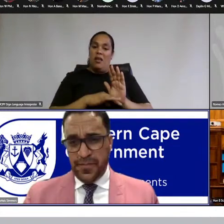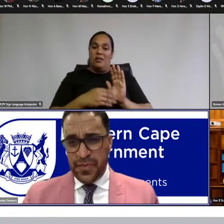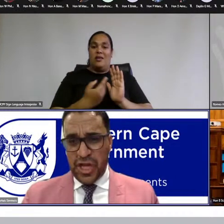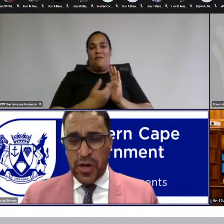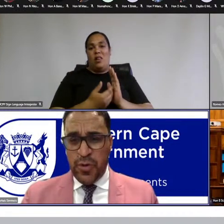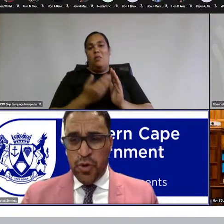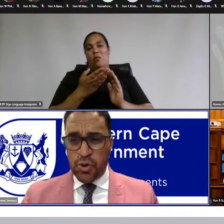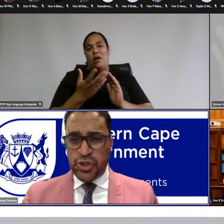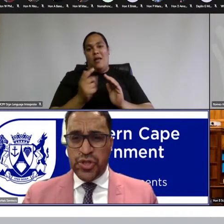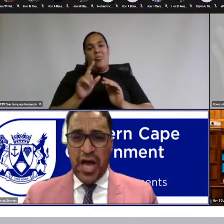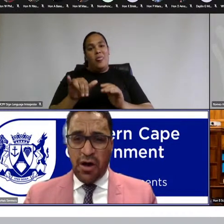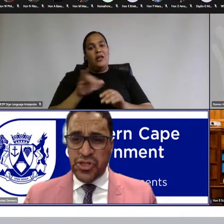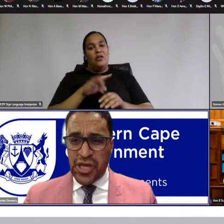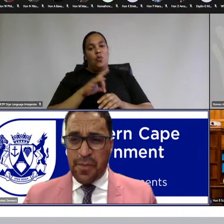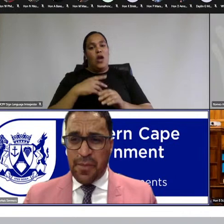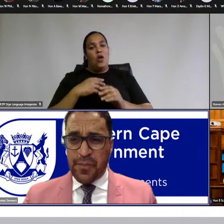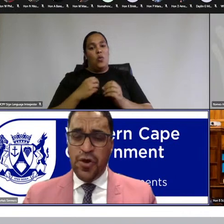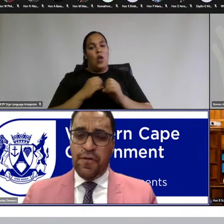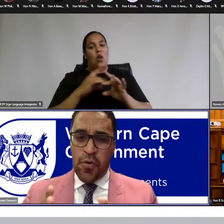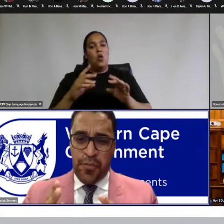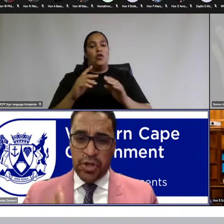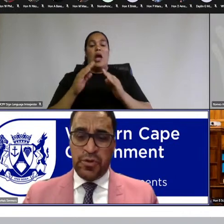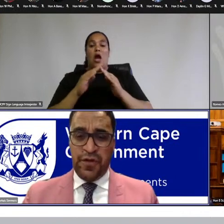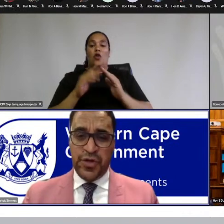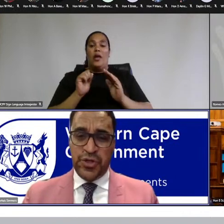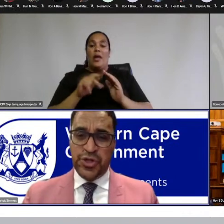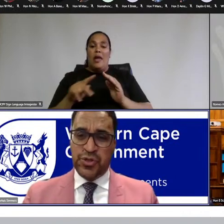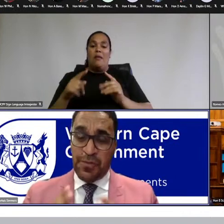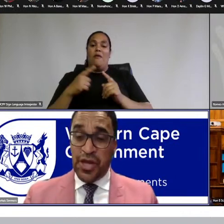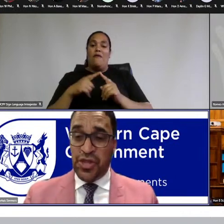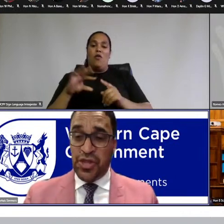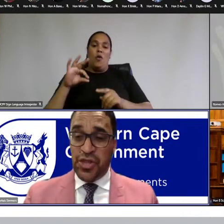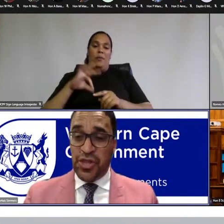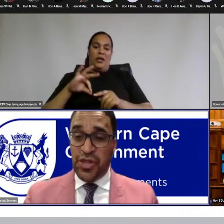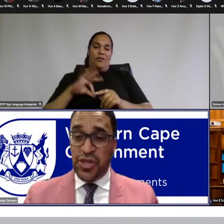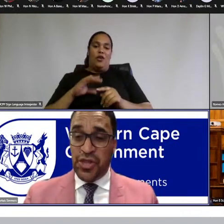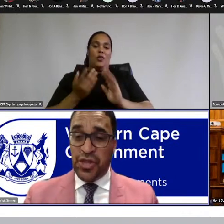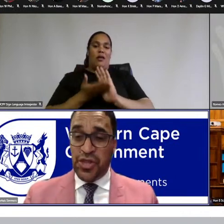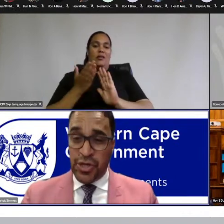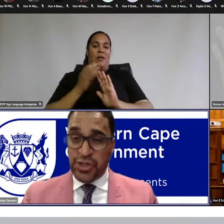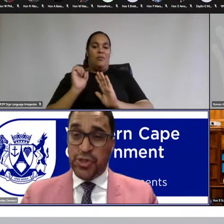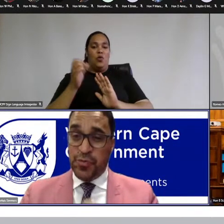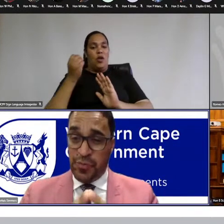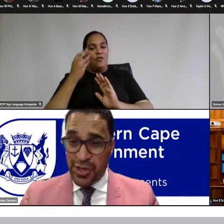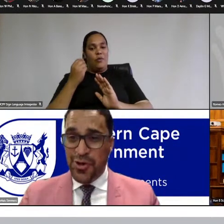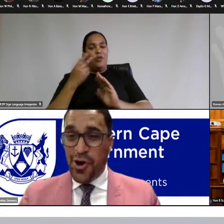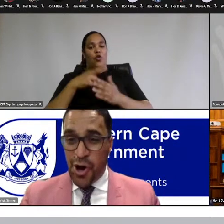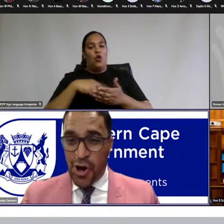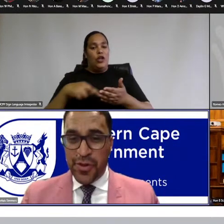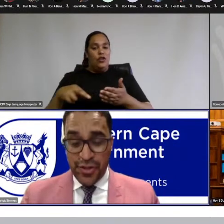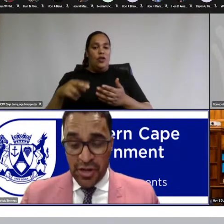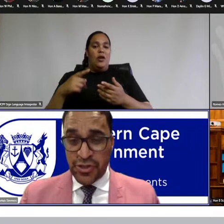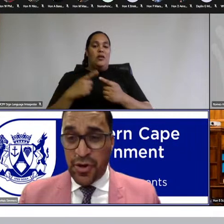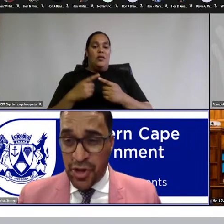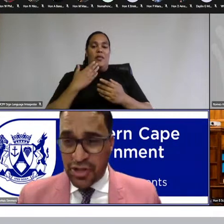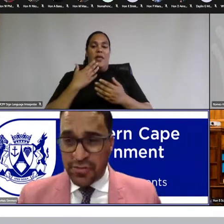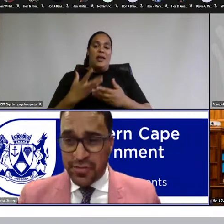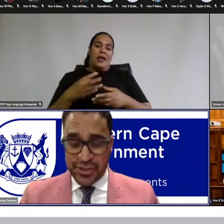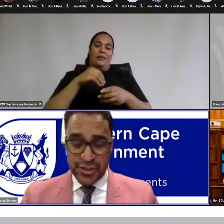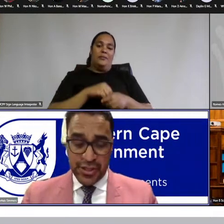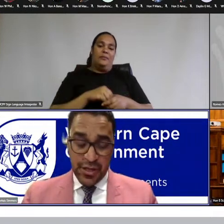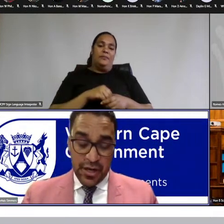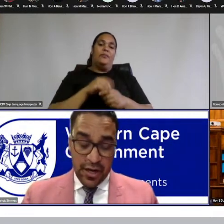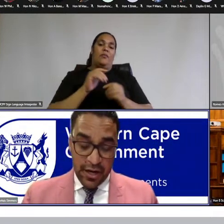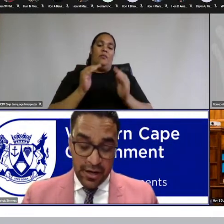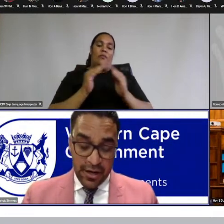available. That's why we launched the housing app for possible beneficiaries to update the information or to register to be on the housing